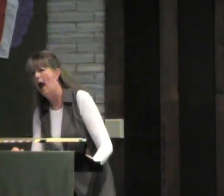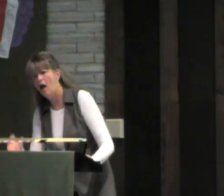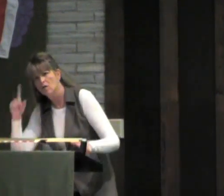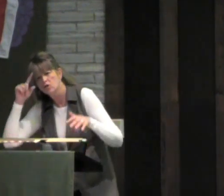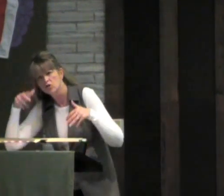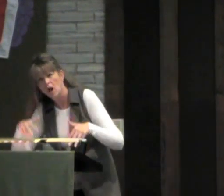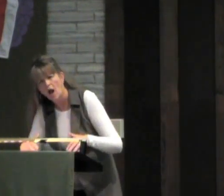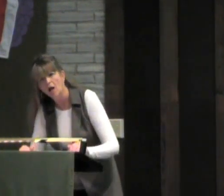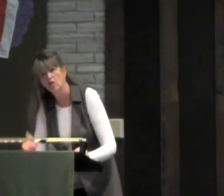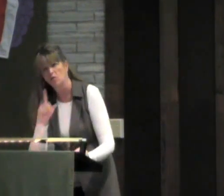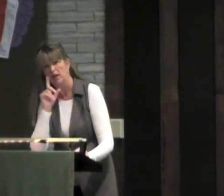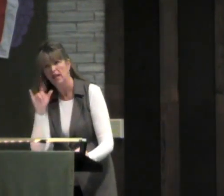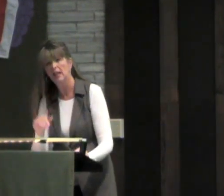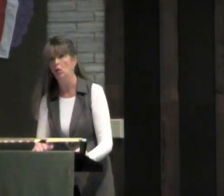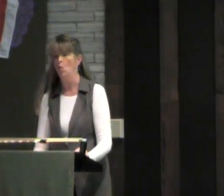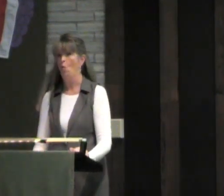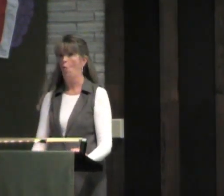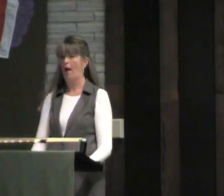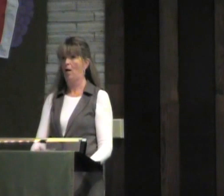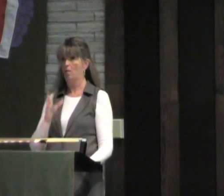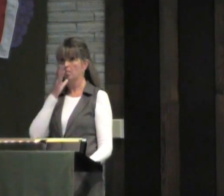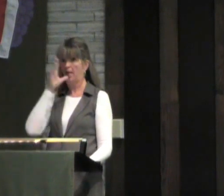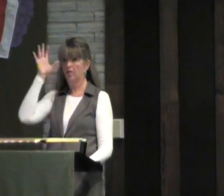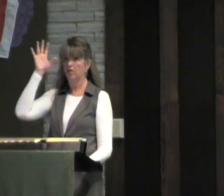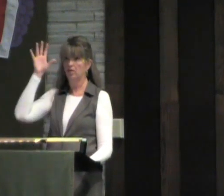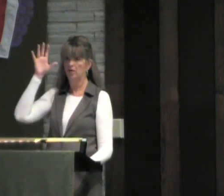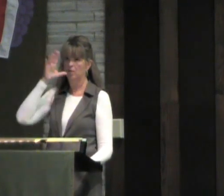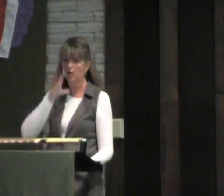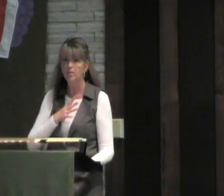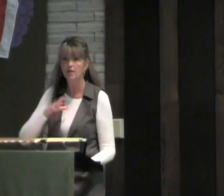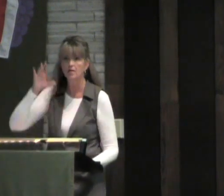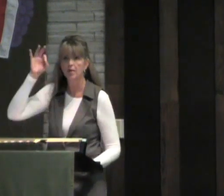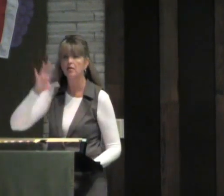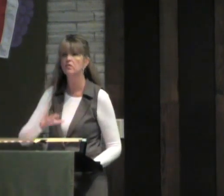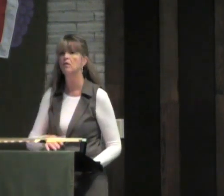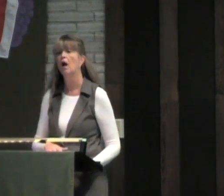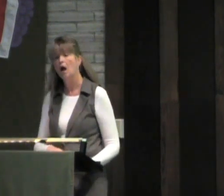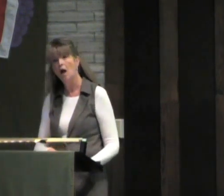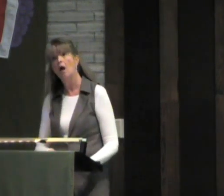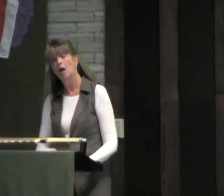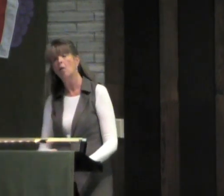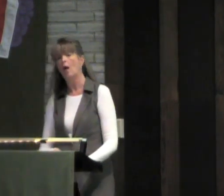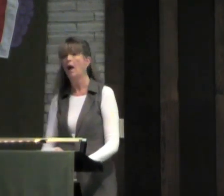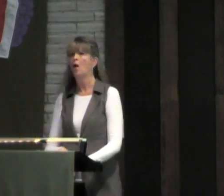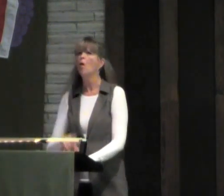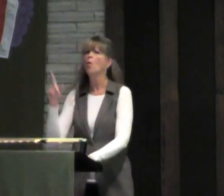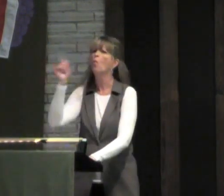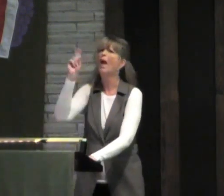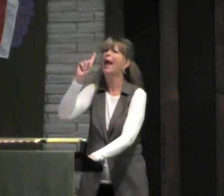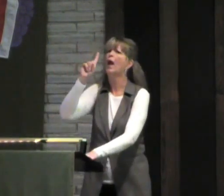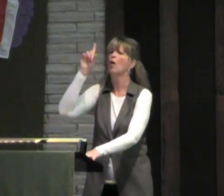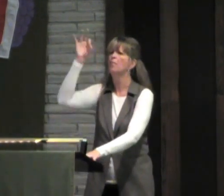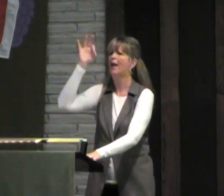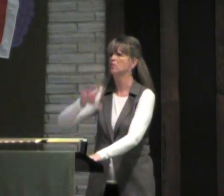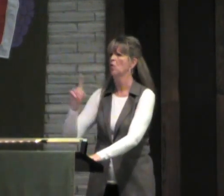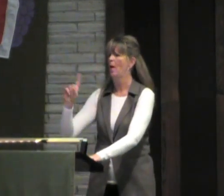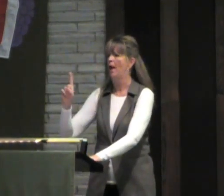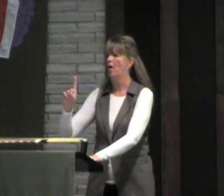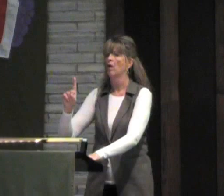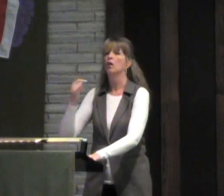say, oh, wow, that's shocking, really? A woman pastor? Wow, where? Where does she